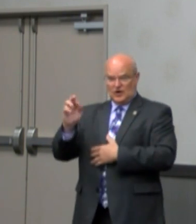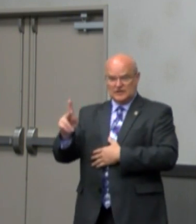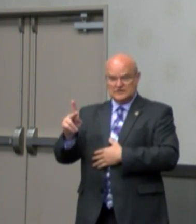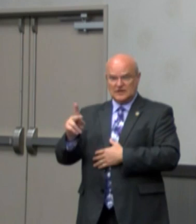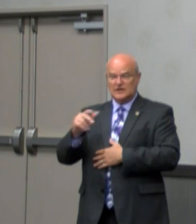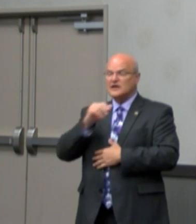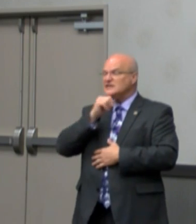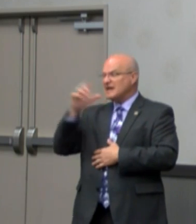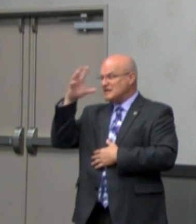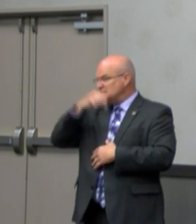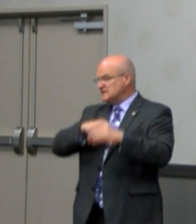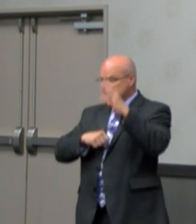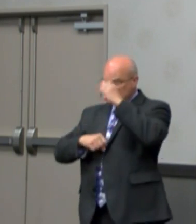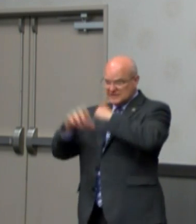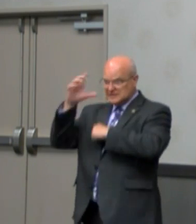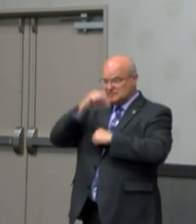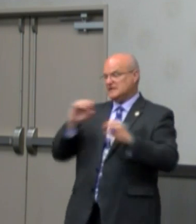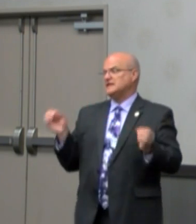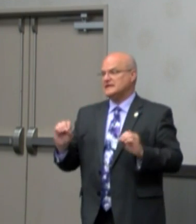not missing anything.